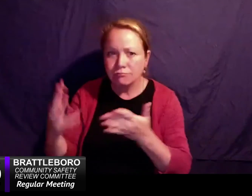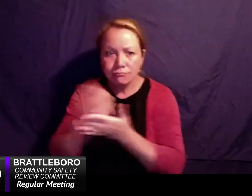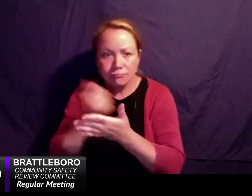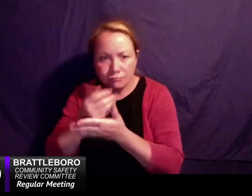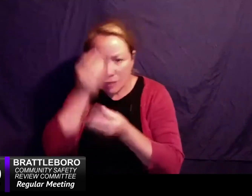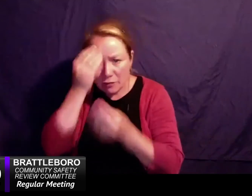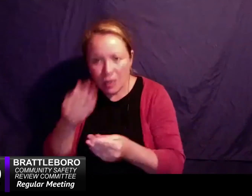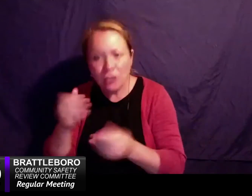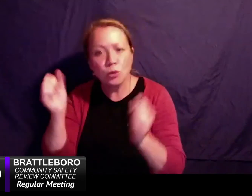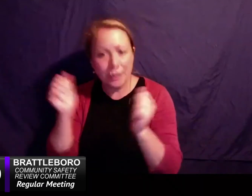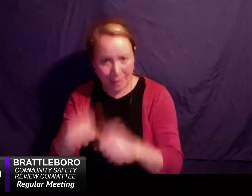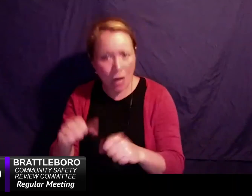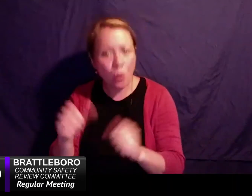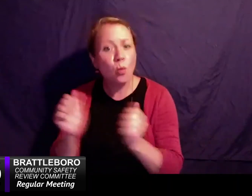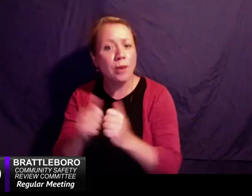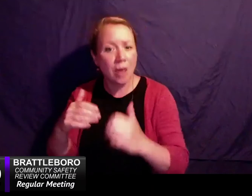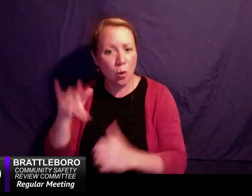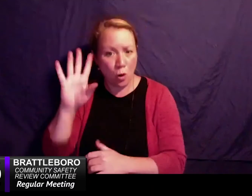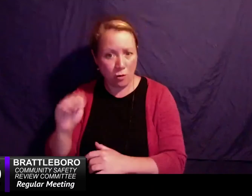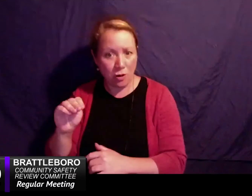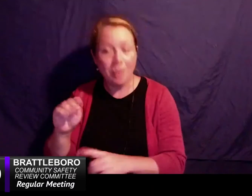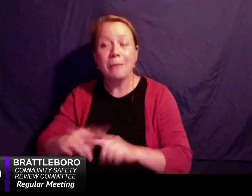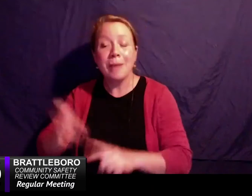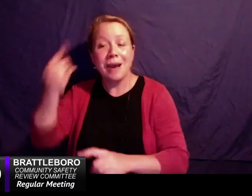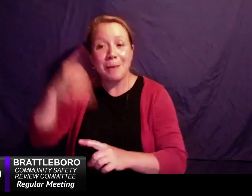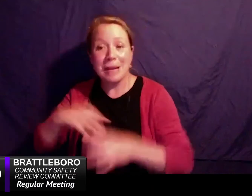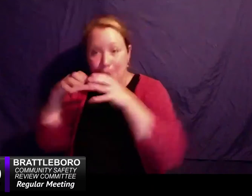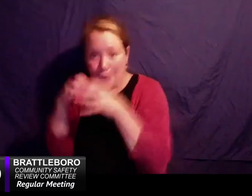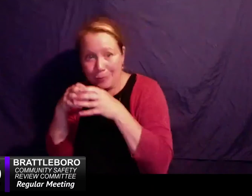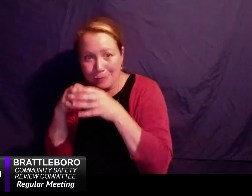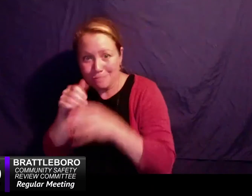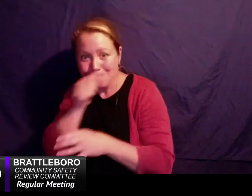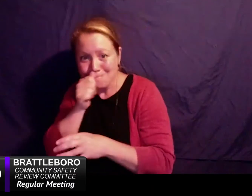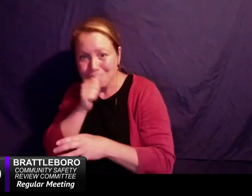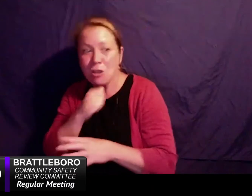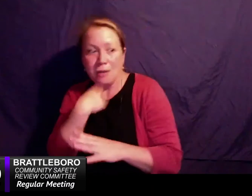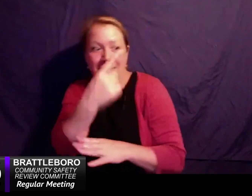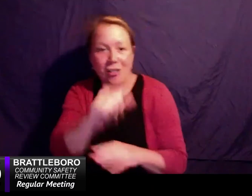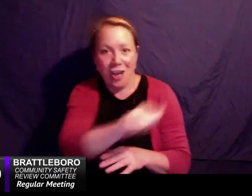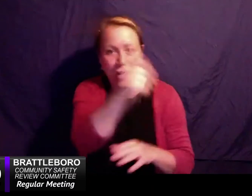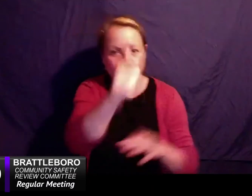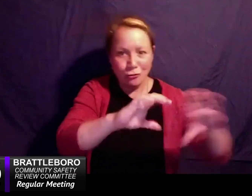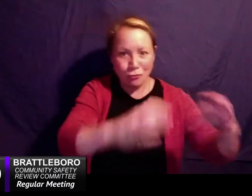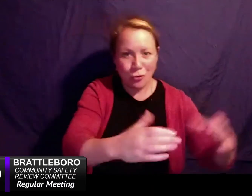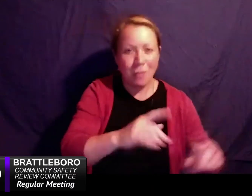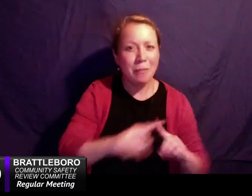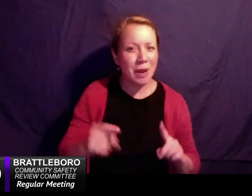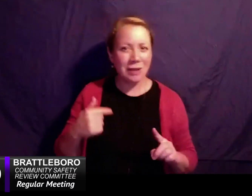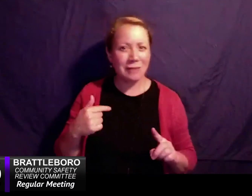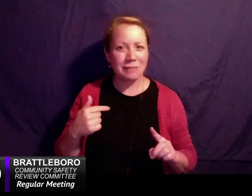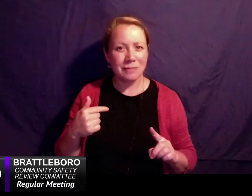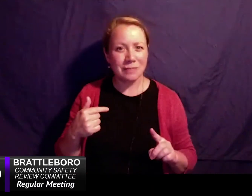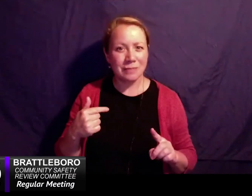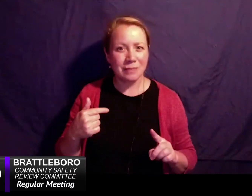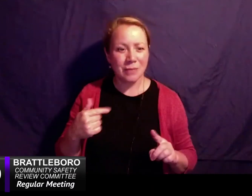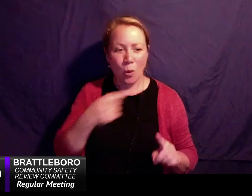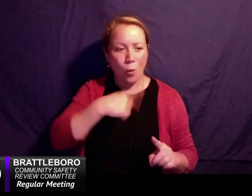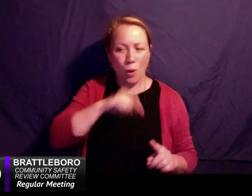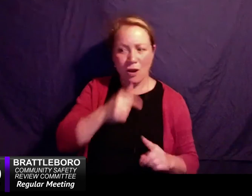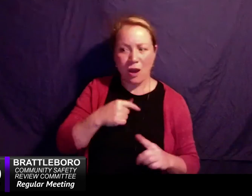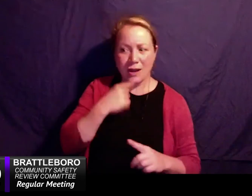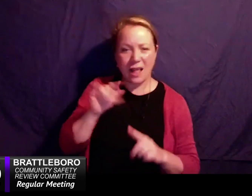without a quorum, not relaying it to the rest of the group. But we're not going to be empowering, I think, that smaller group to